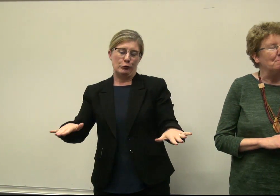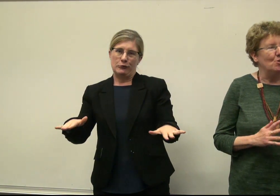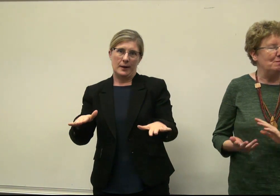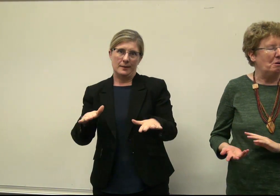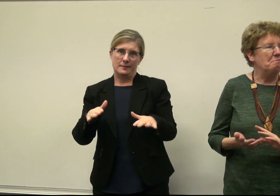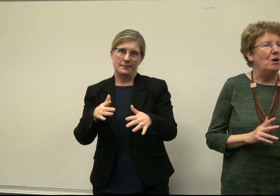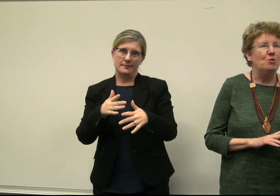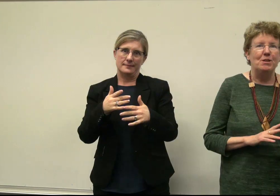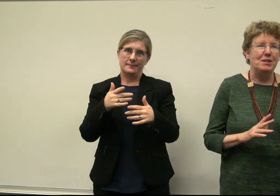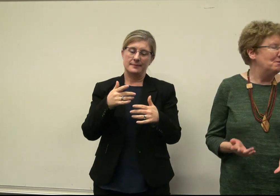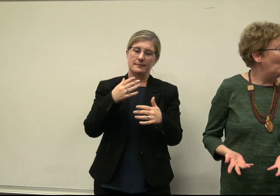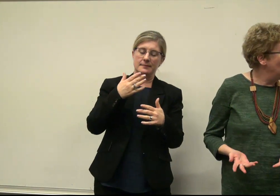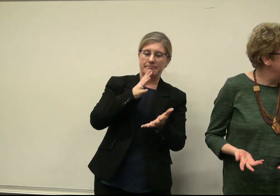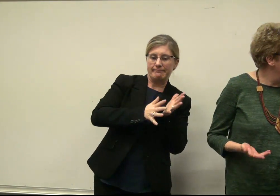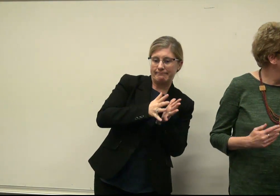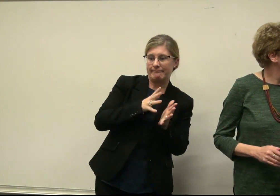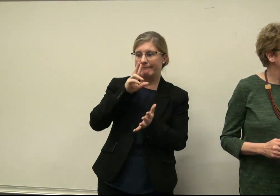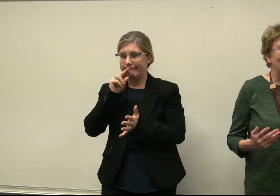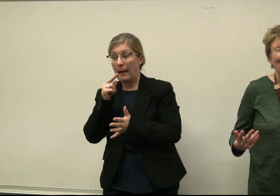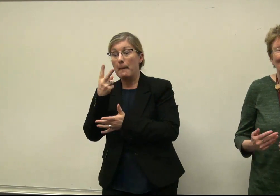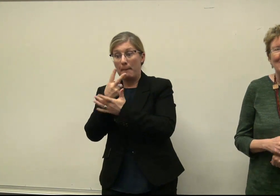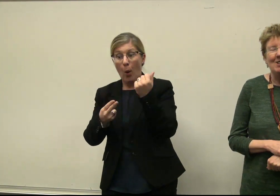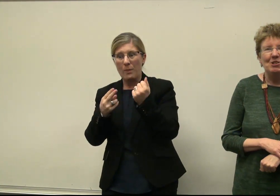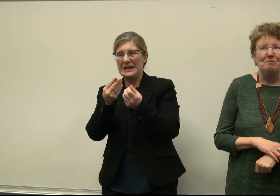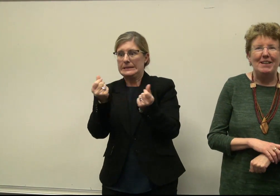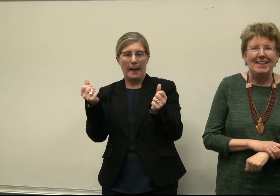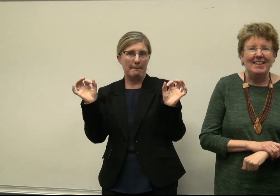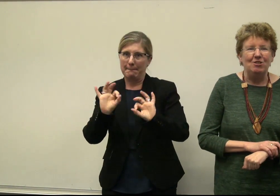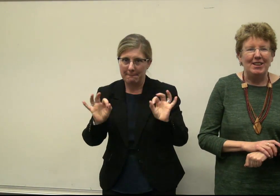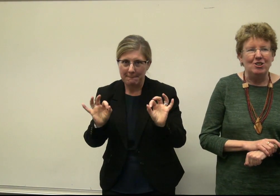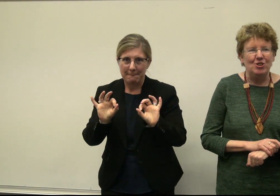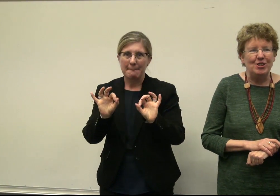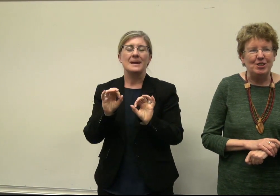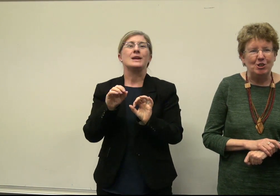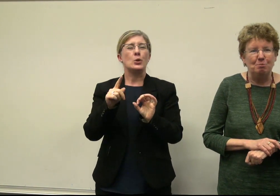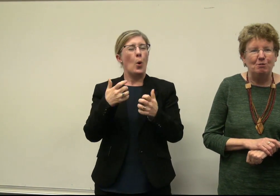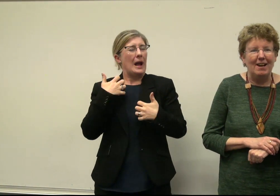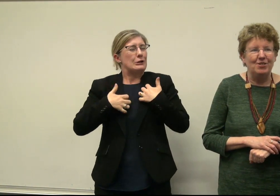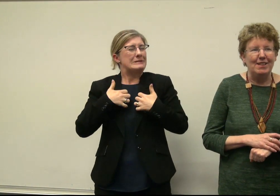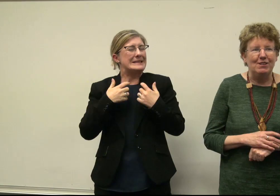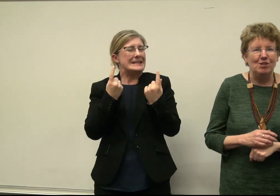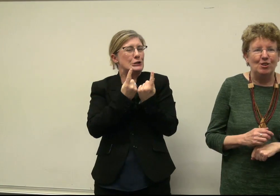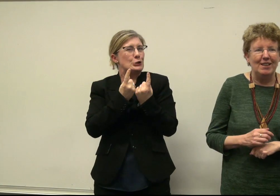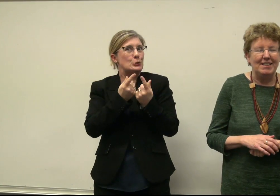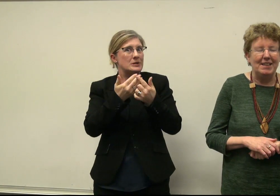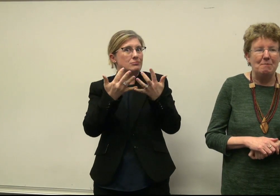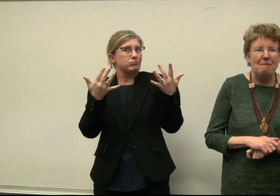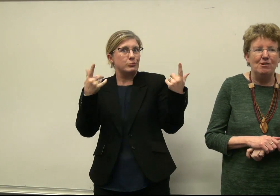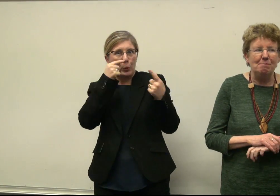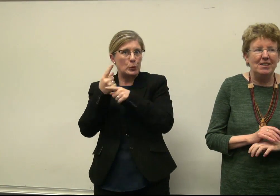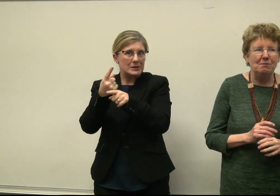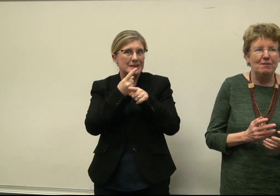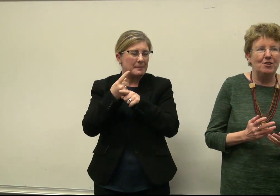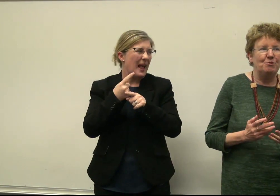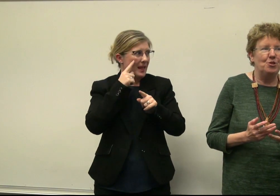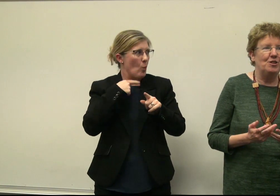of them, using both modes, but some of them aren't. So there's lots of many interesting issues to discuss, but we'll have to leave it till a later date. But I'm